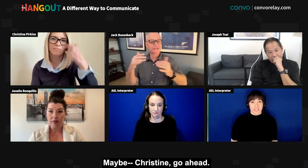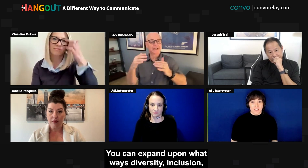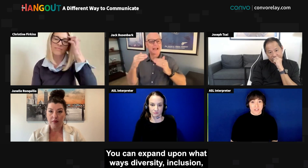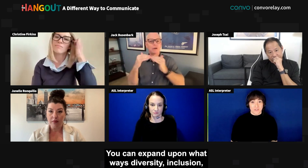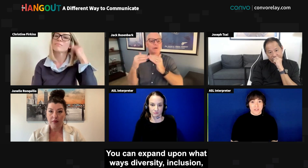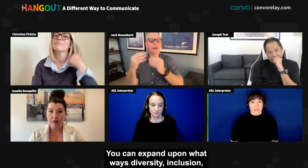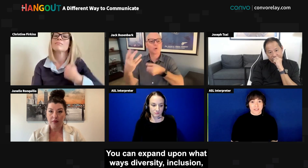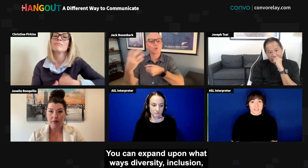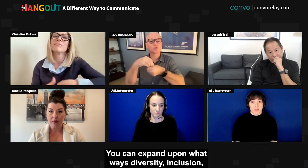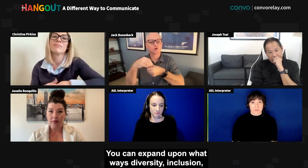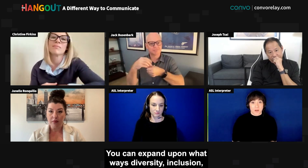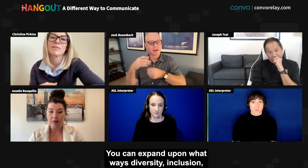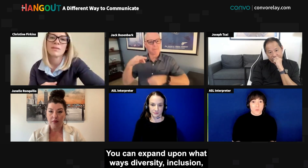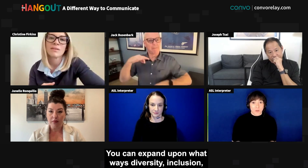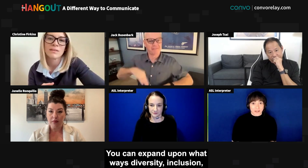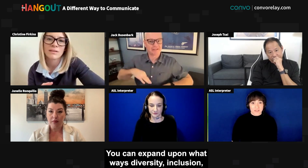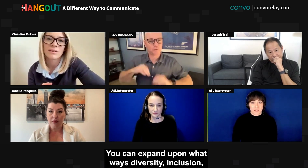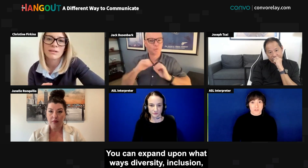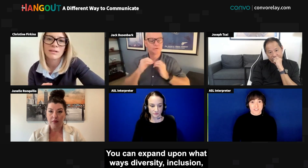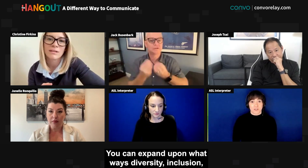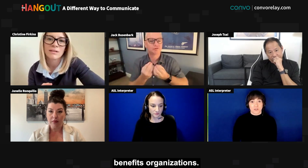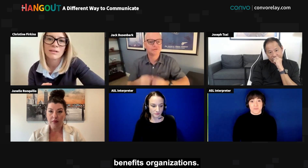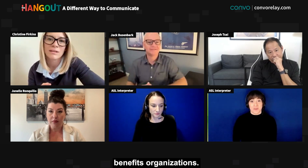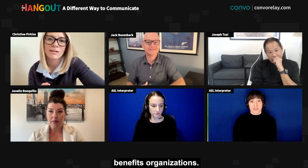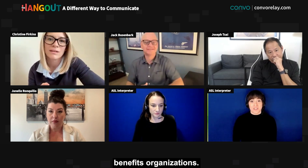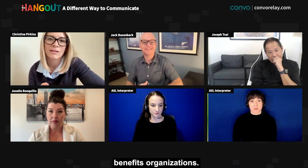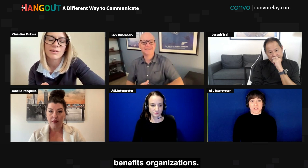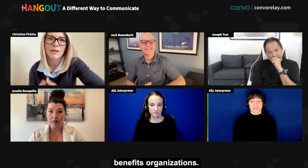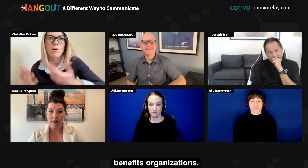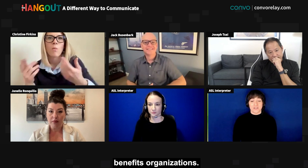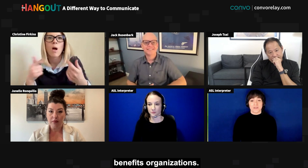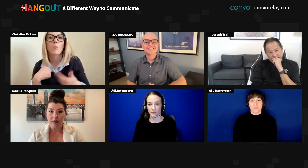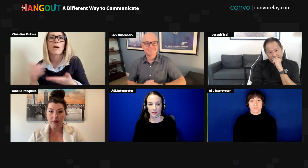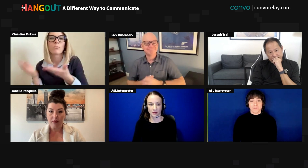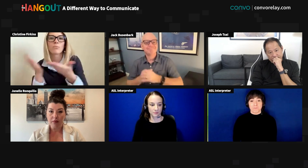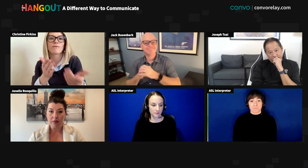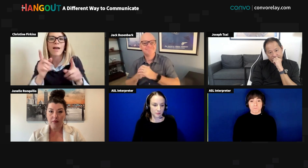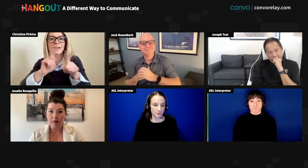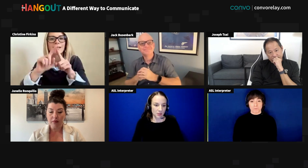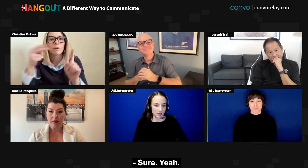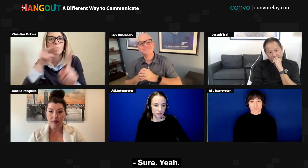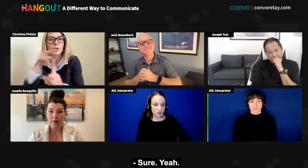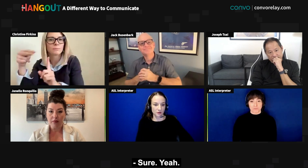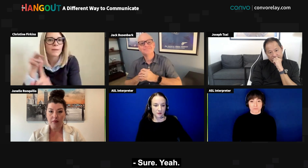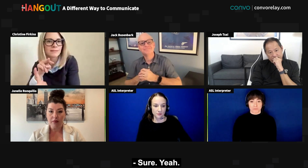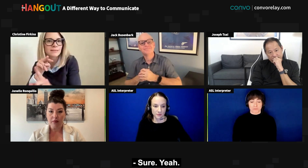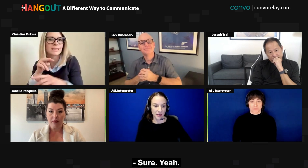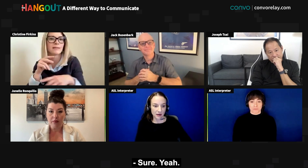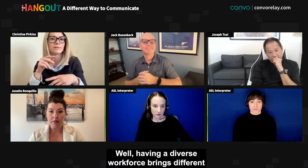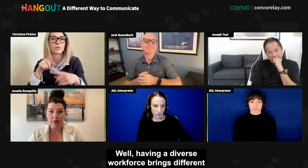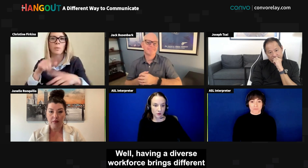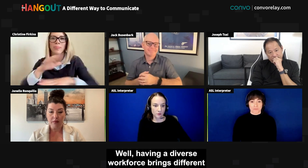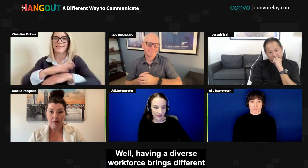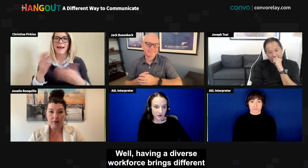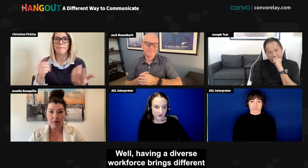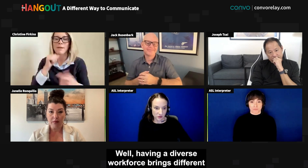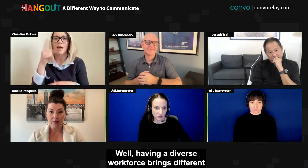go ahead, if you can expand upon what ways diversity and inclusion benefits organizations. Sure. Yeah. Well, having a diverse